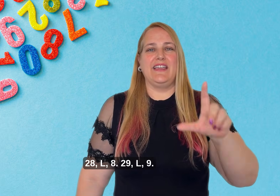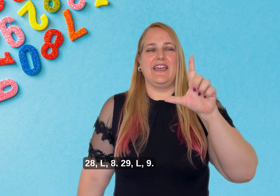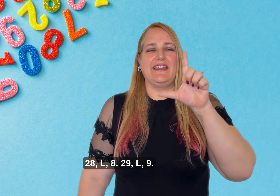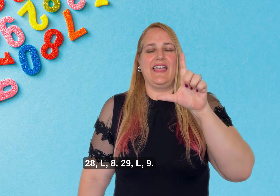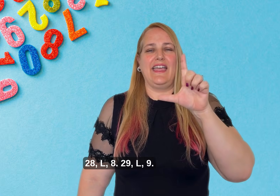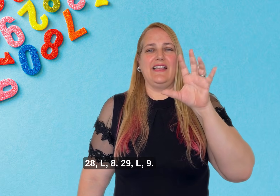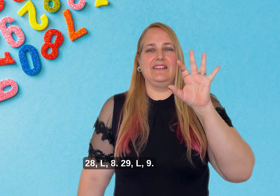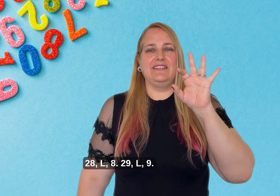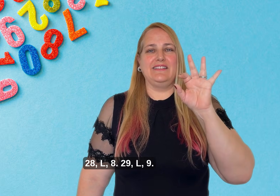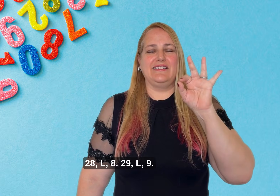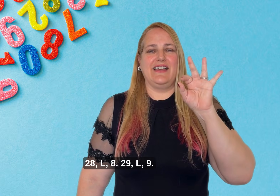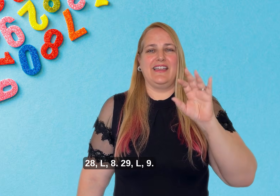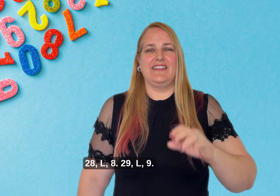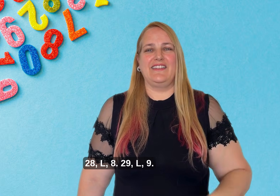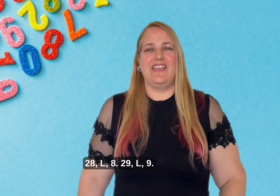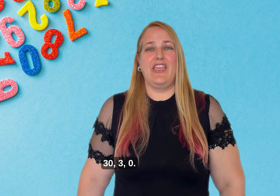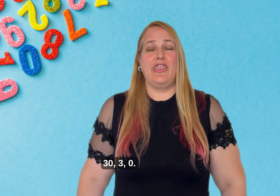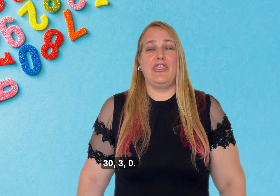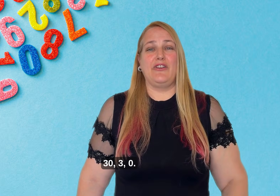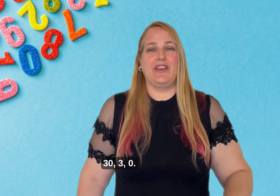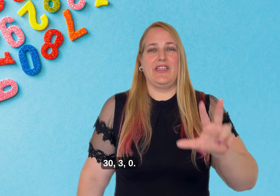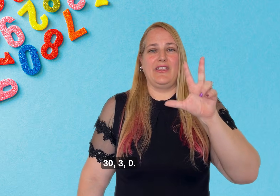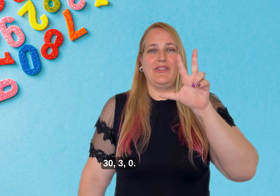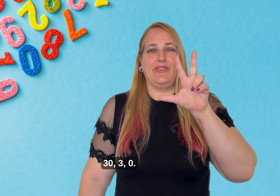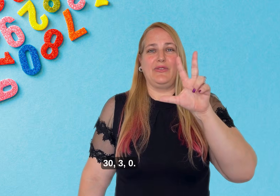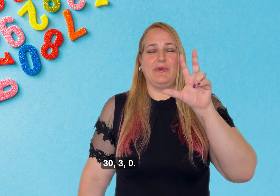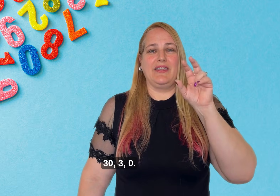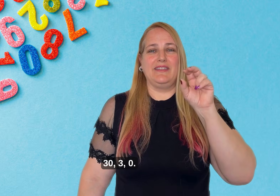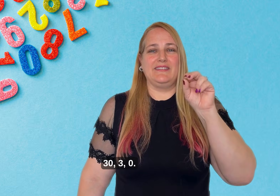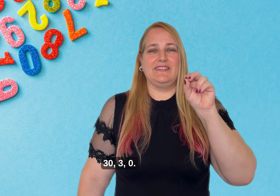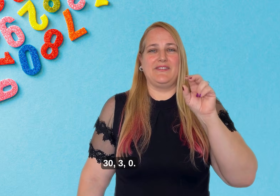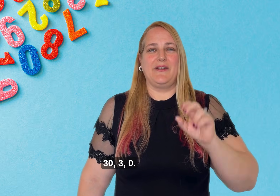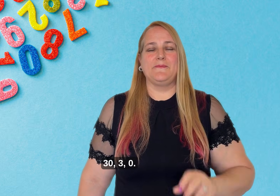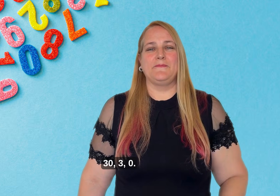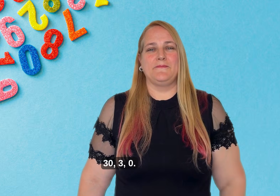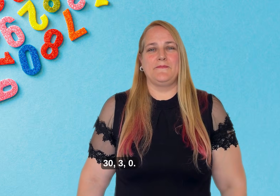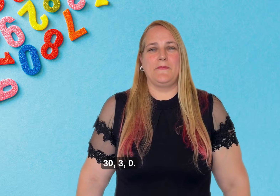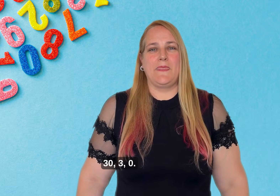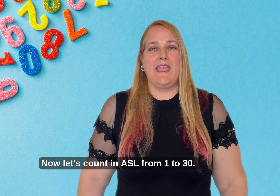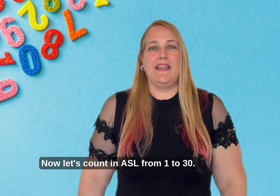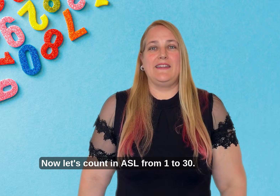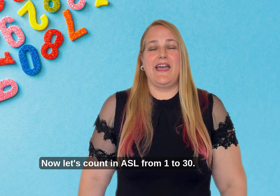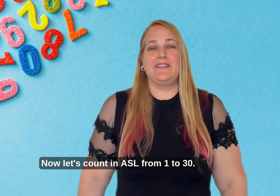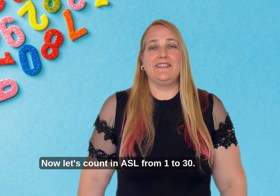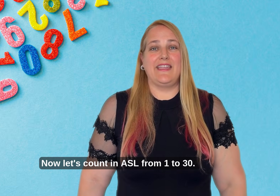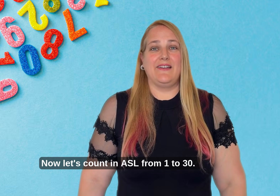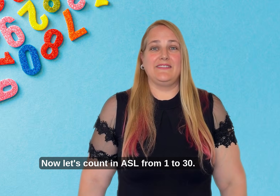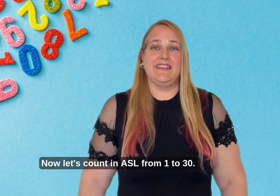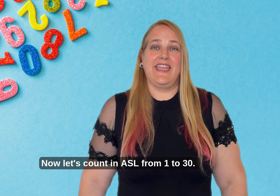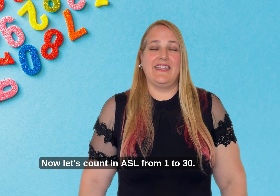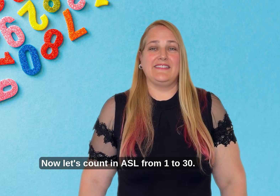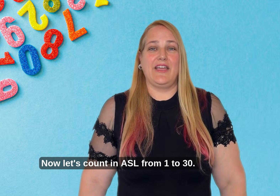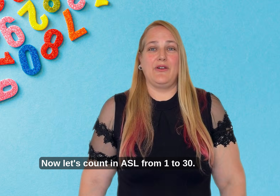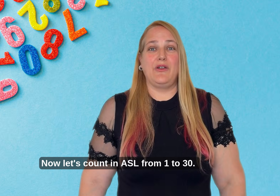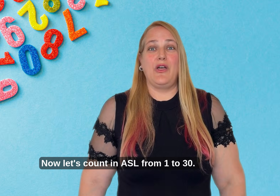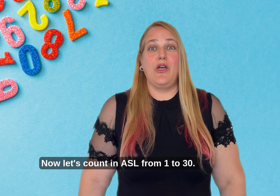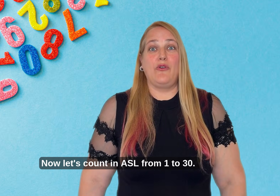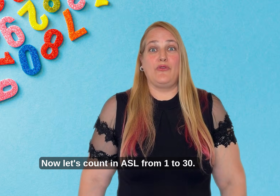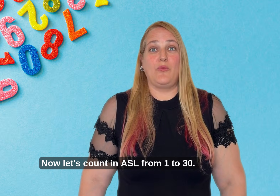$29, L9. $30, 3, 0. Now let's count in ASL from